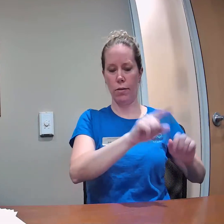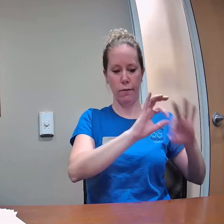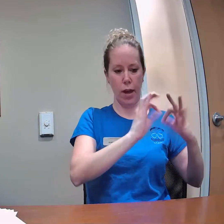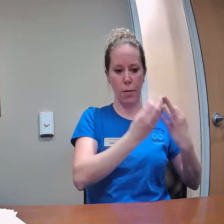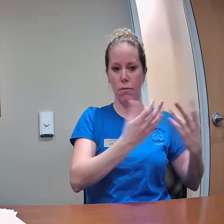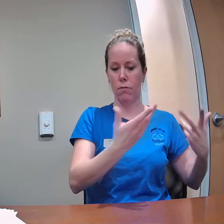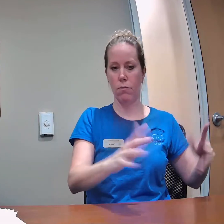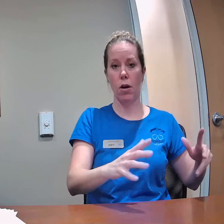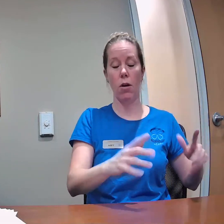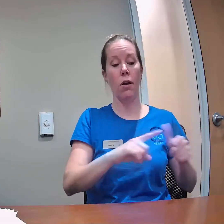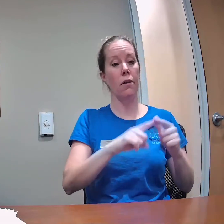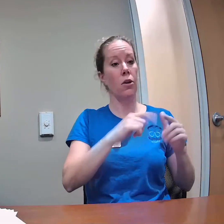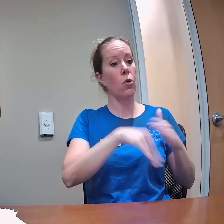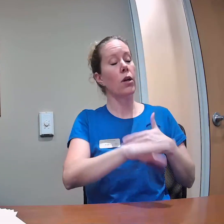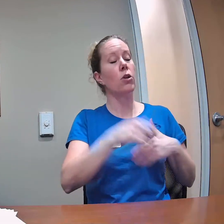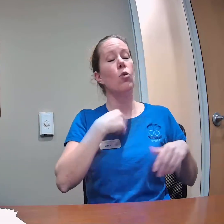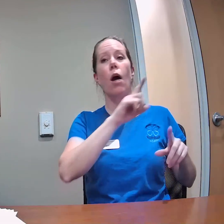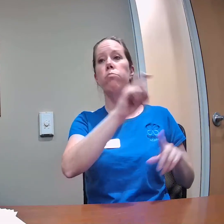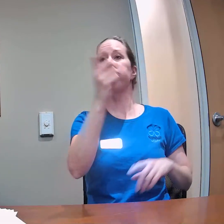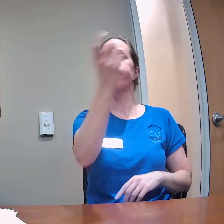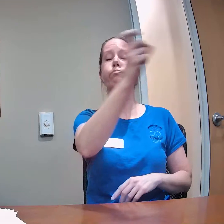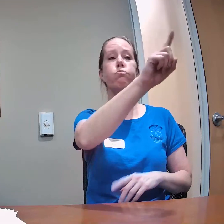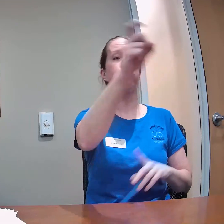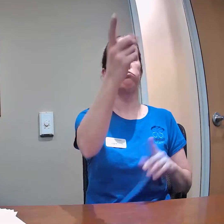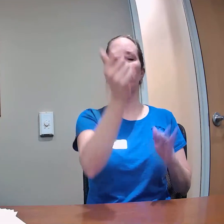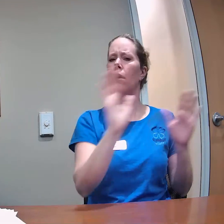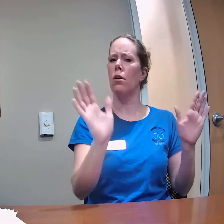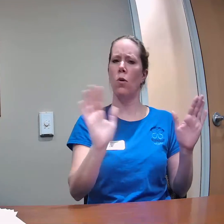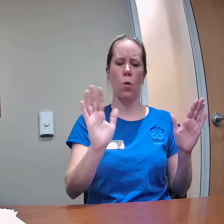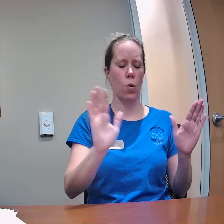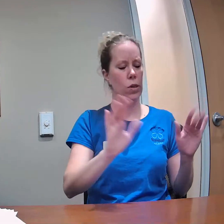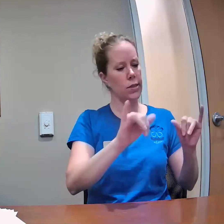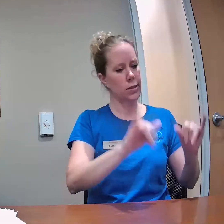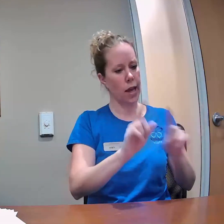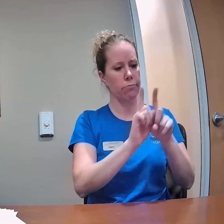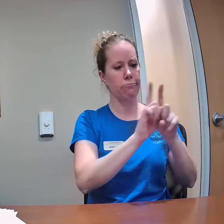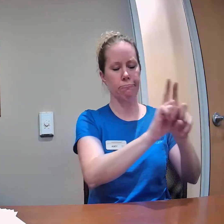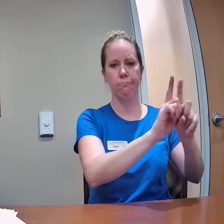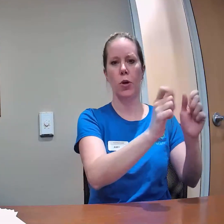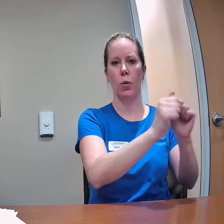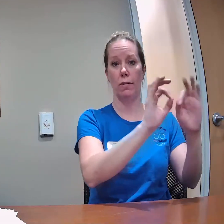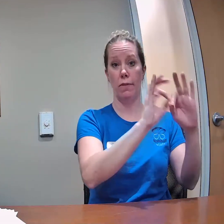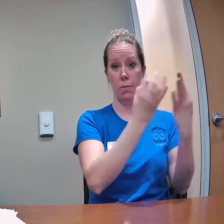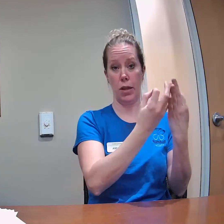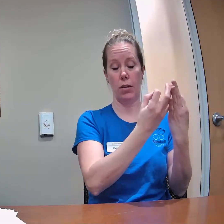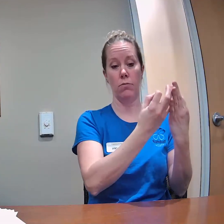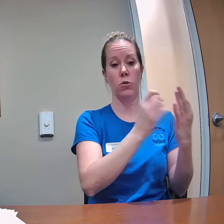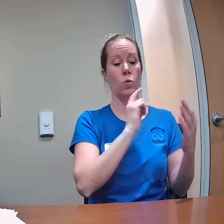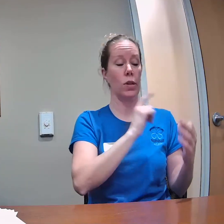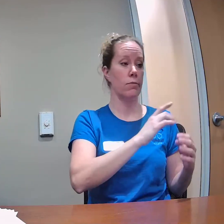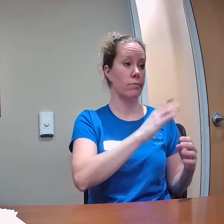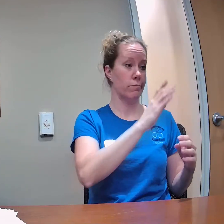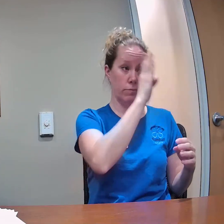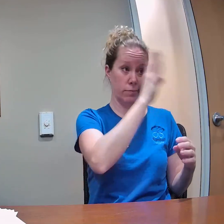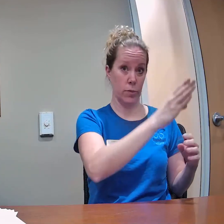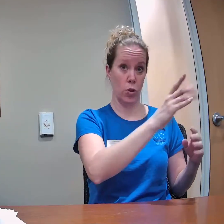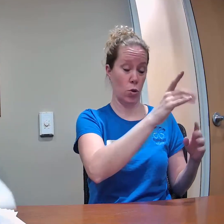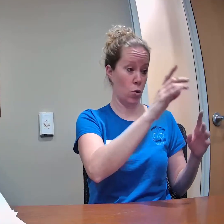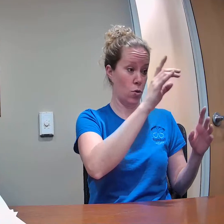home, you can't just wander around. You have to stay with your resident, go from the dining room to the room and back and forth.